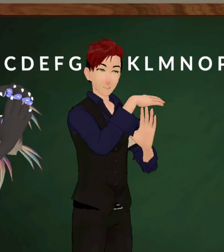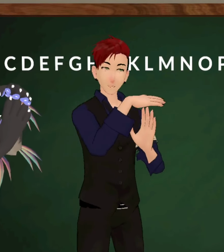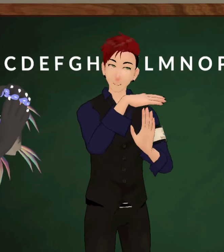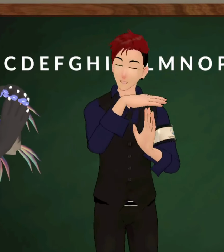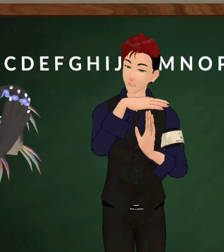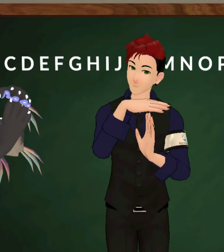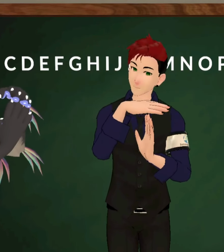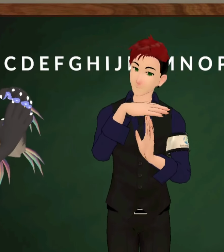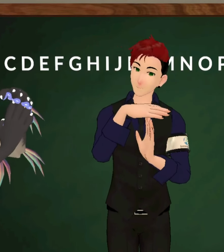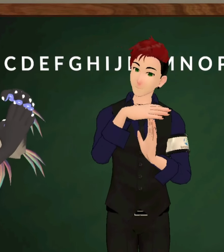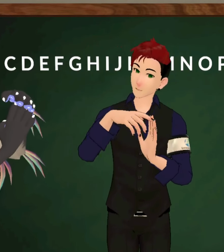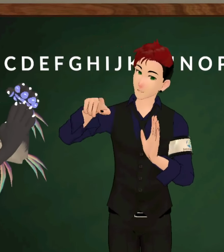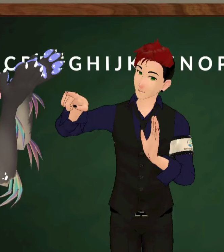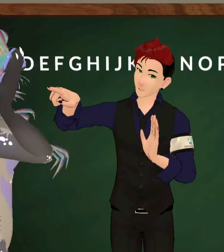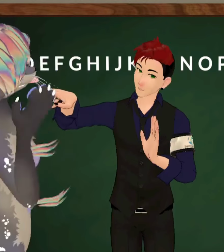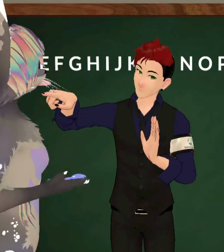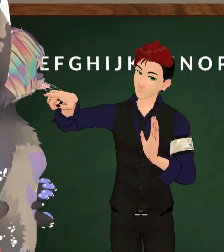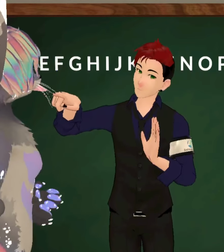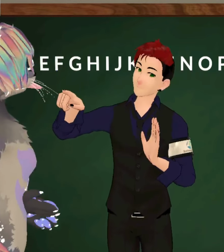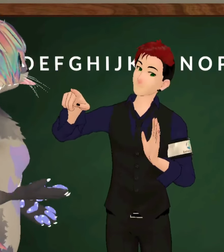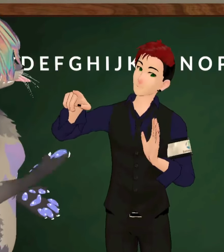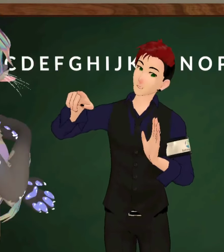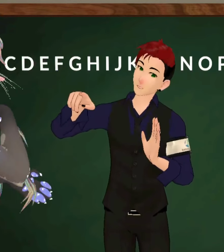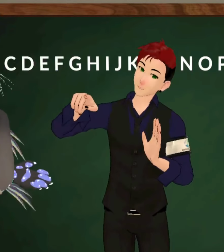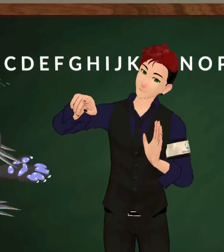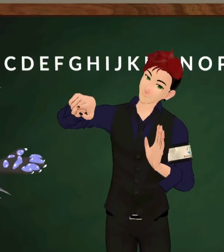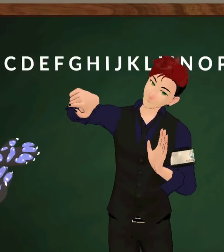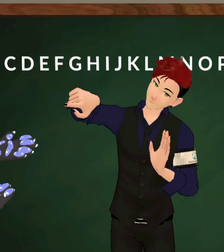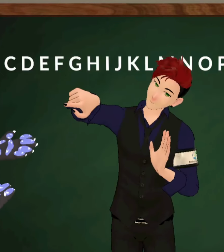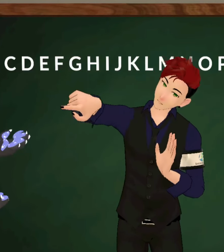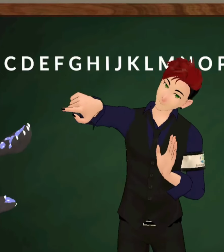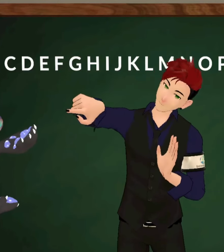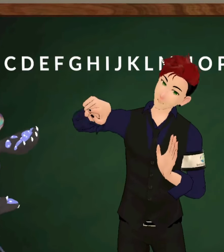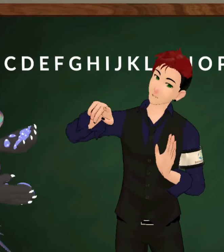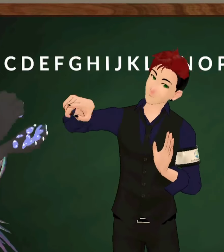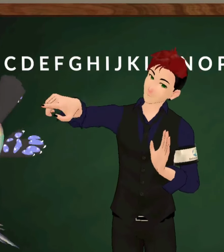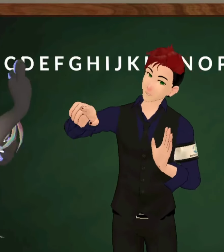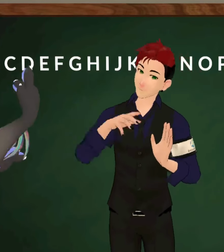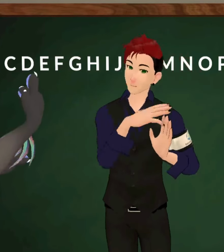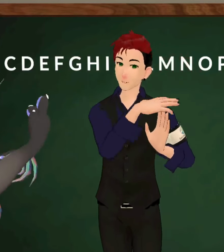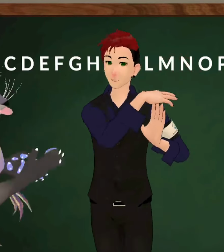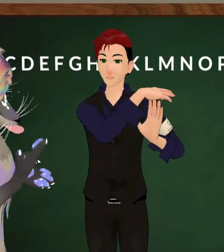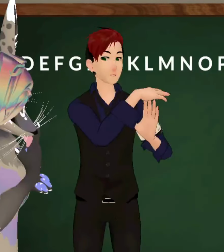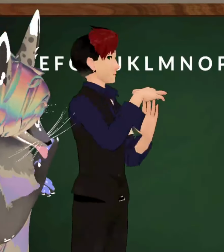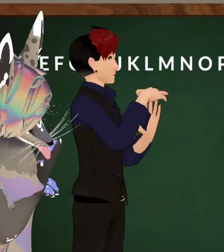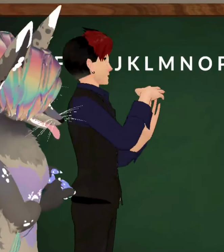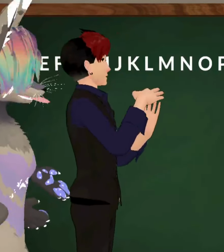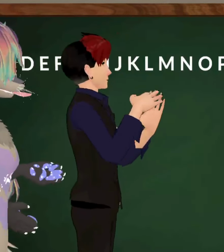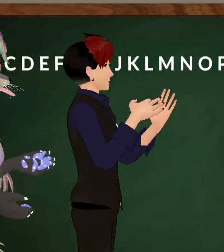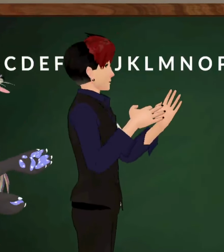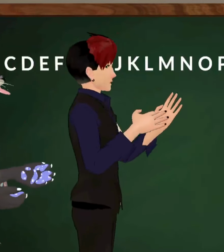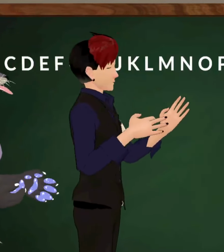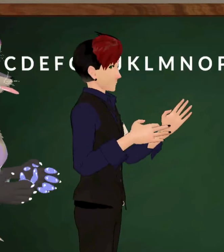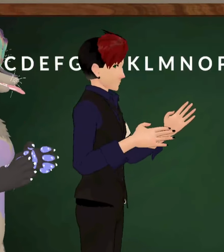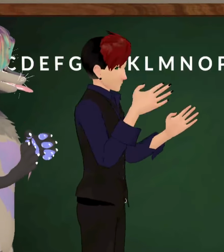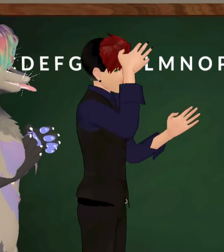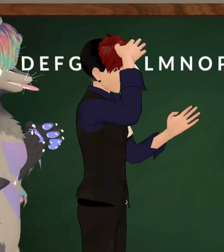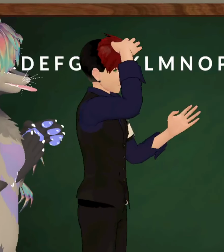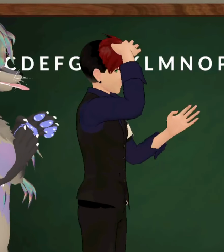all in timeout. Especially you. Not you. Her. Okay. Jeez, I feel like I'm doing Naruto hand